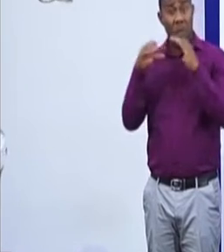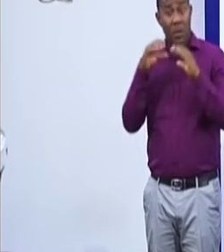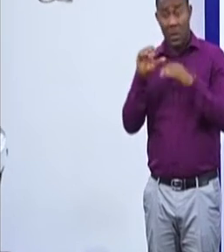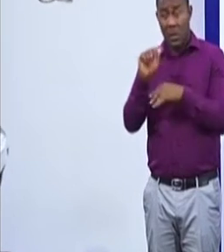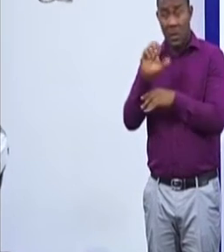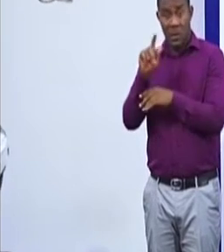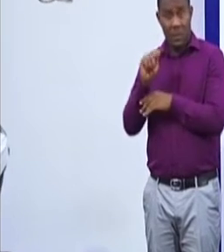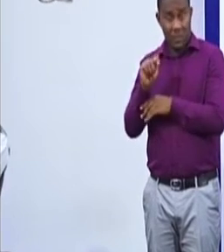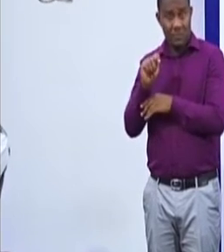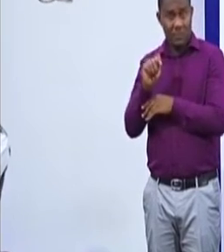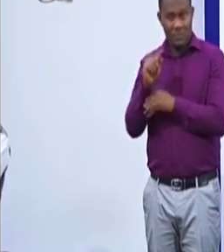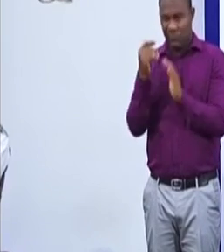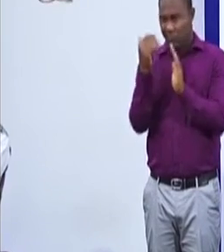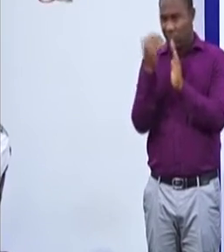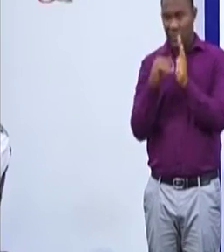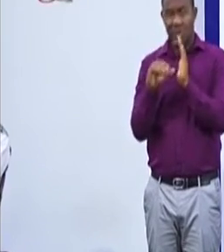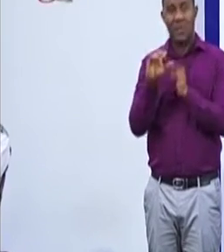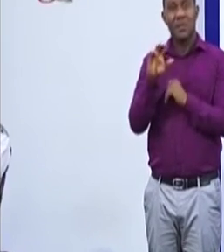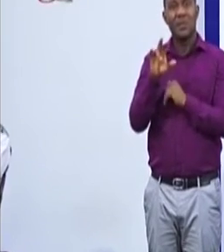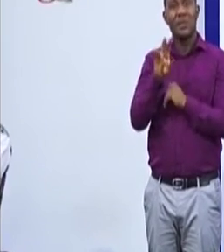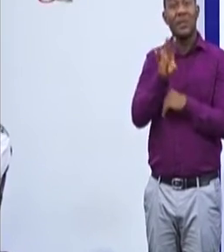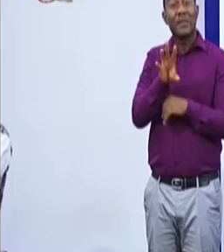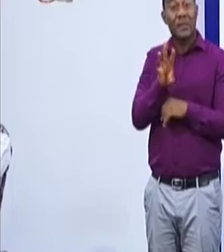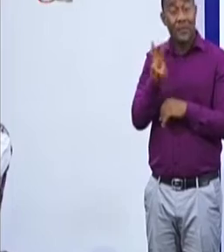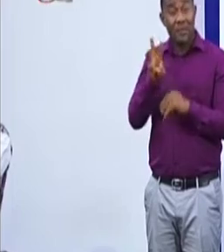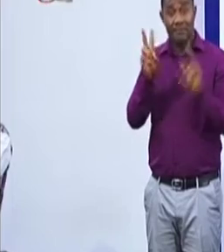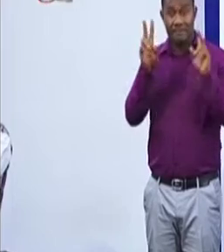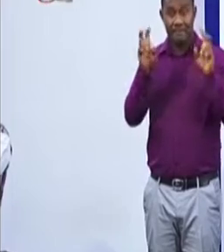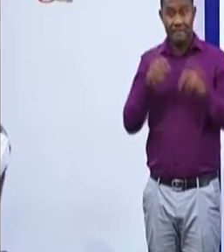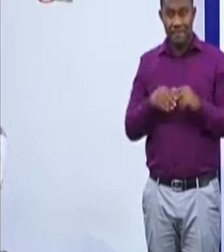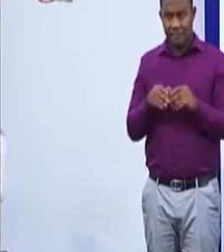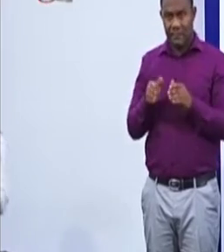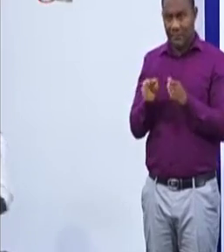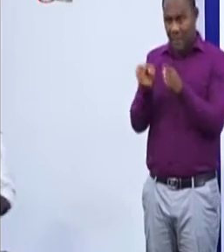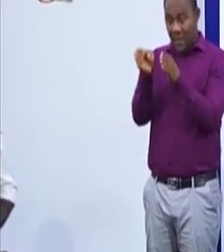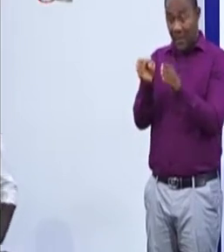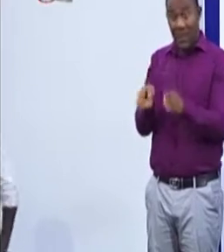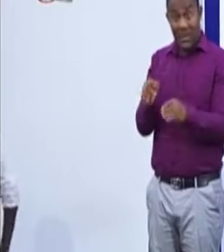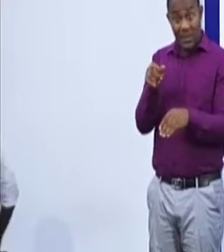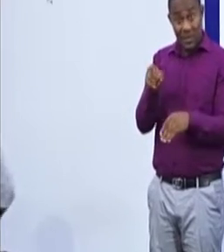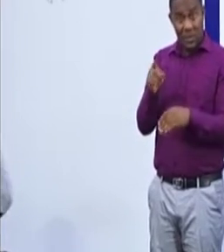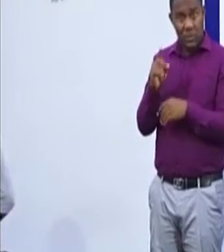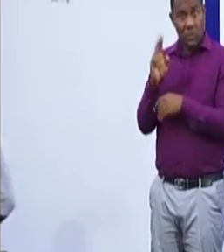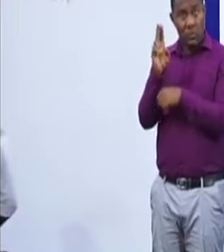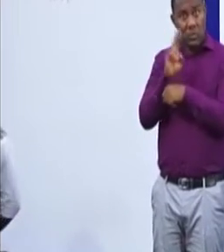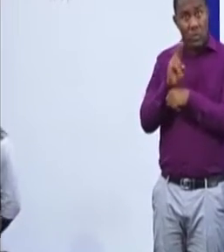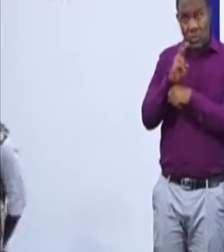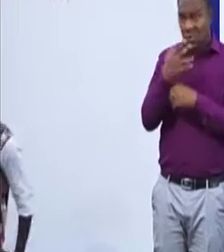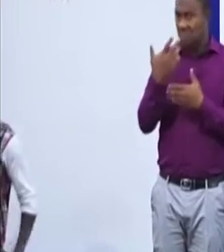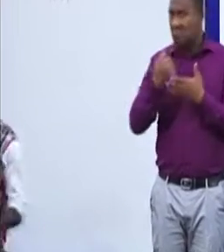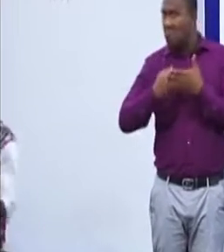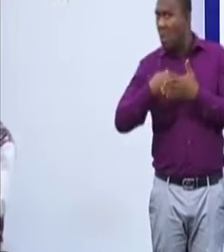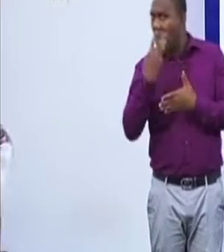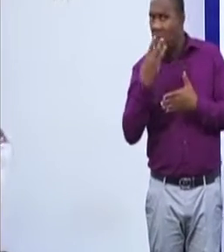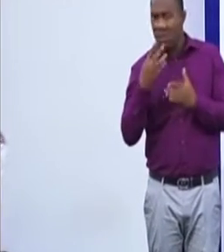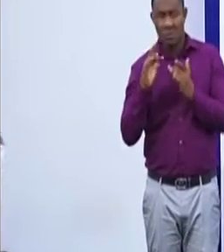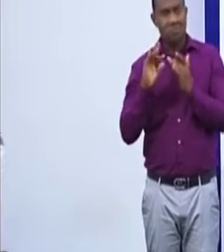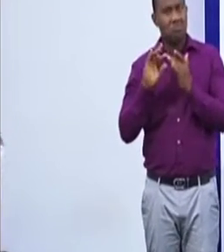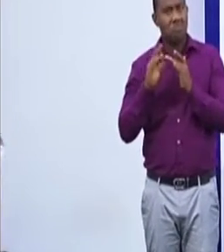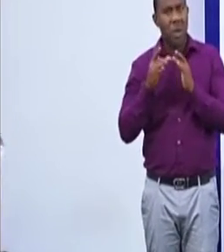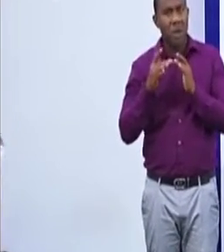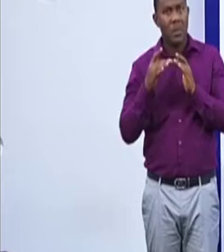2008, Section 76. A person who by means of electronic communication service